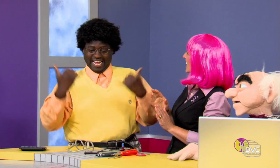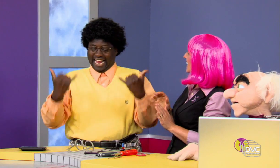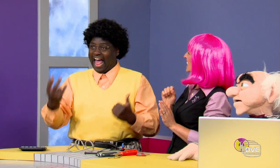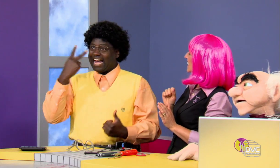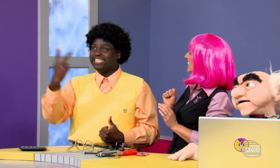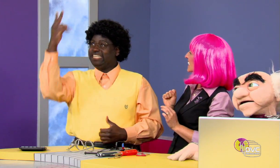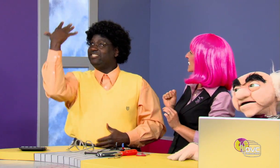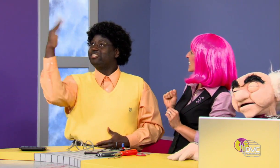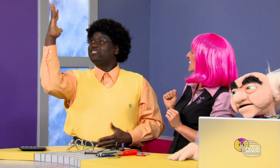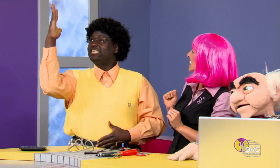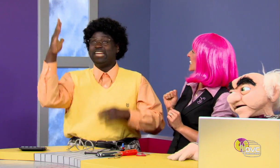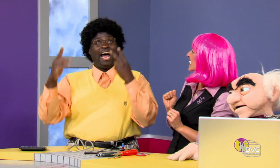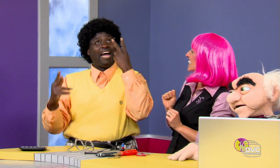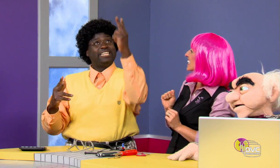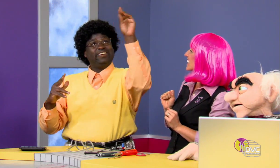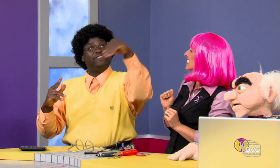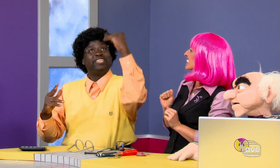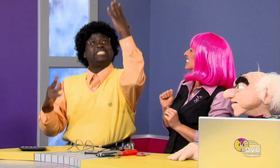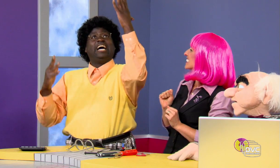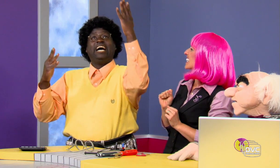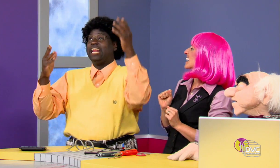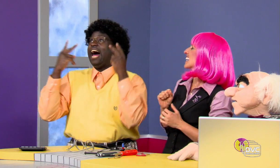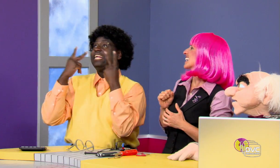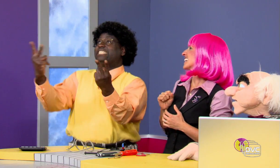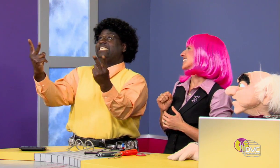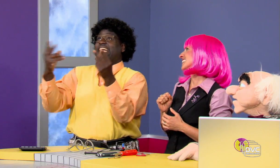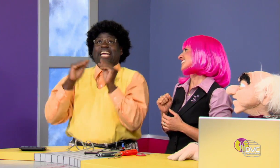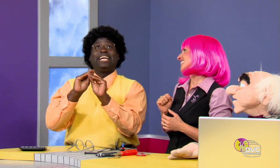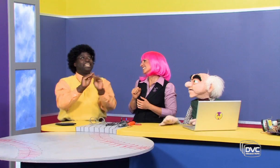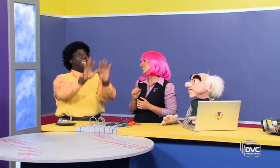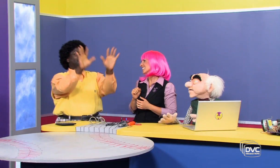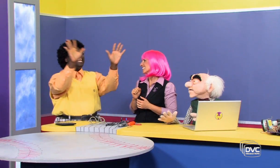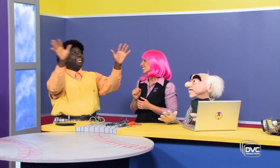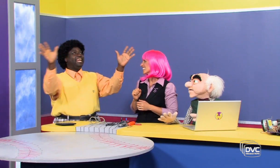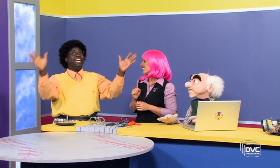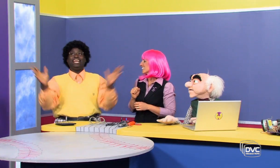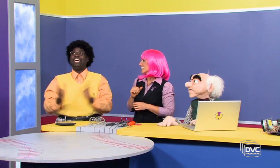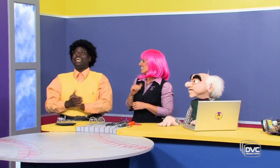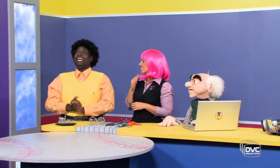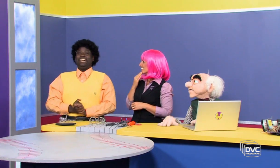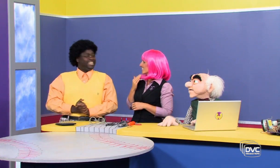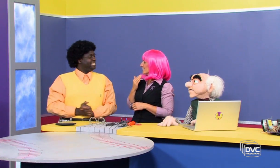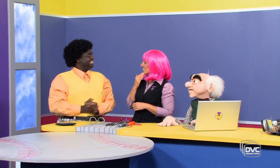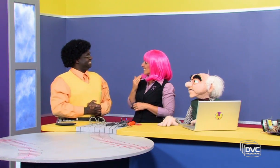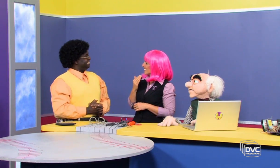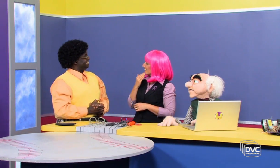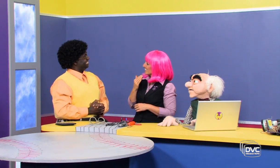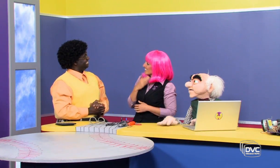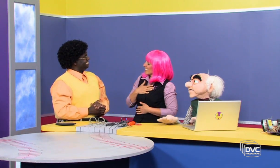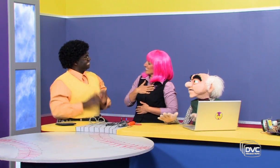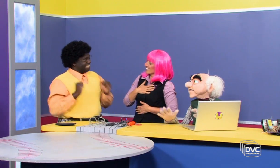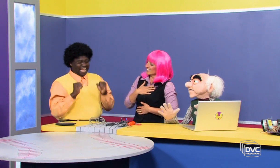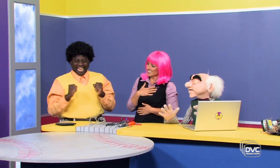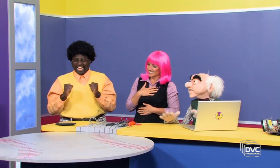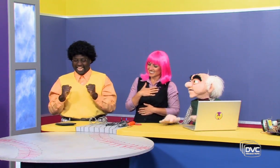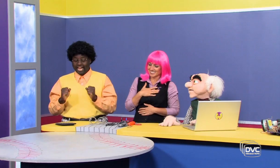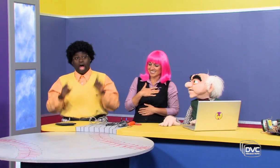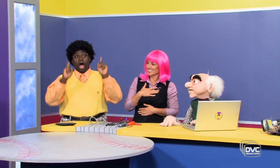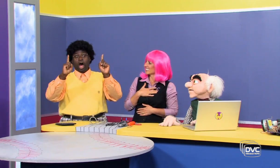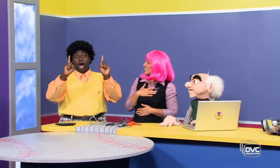Wonderful. Now I can see trees, I can see the sun, I can see everything clearly. Good.